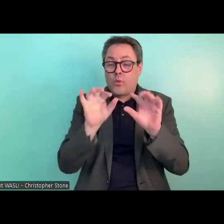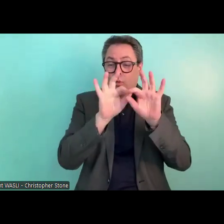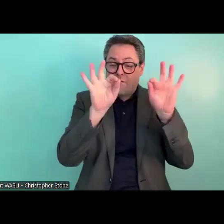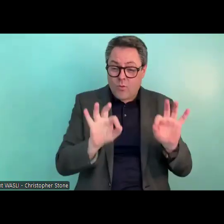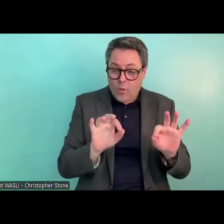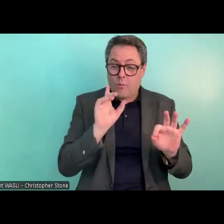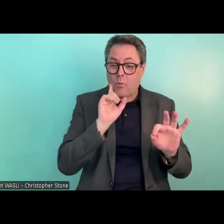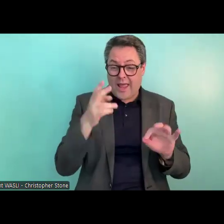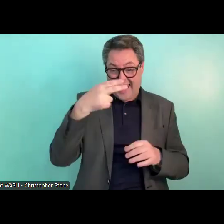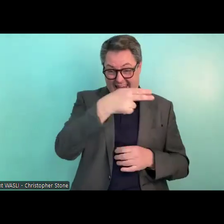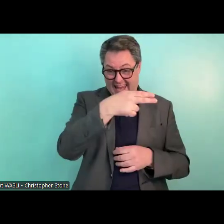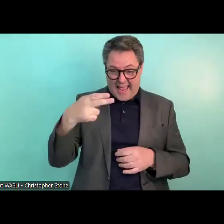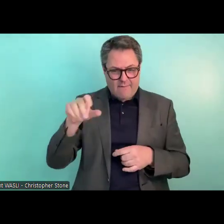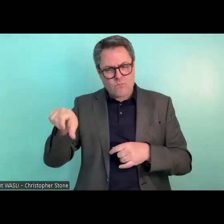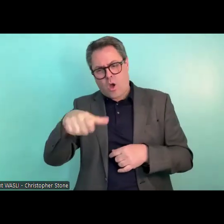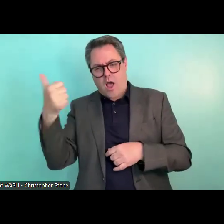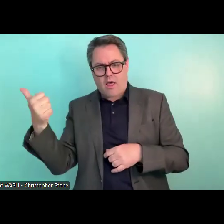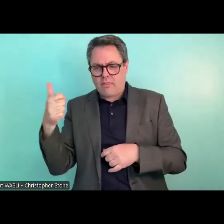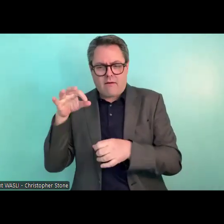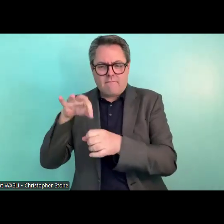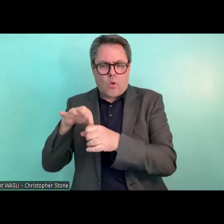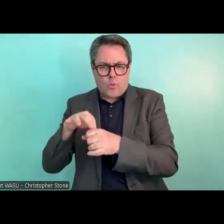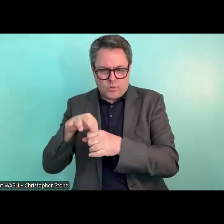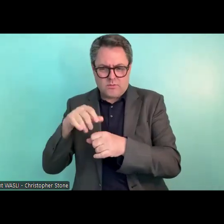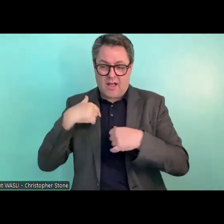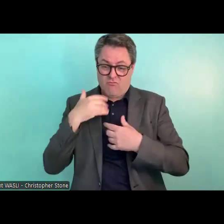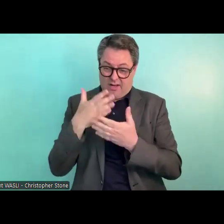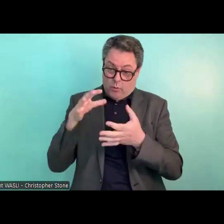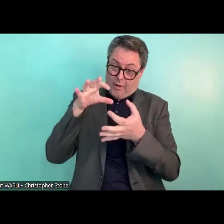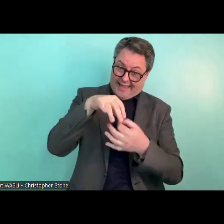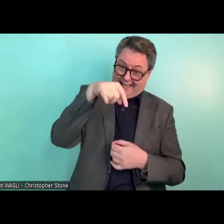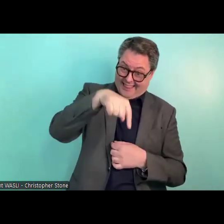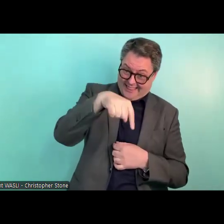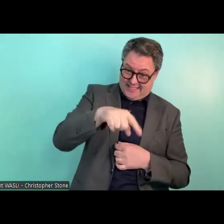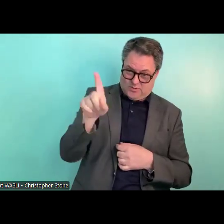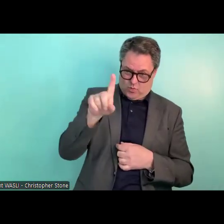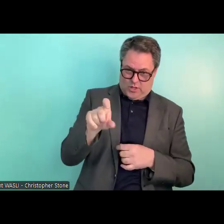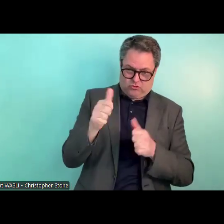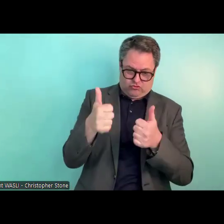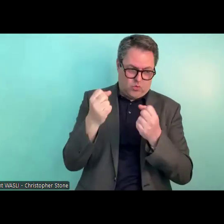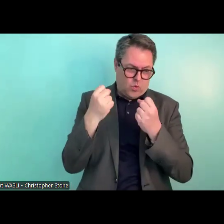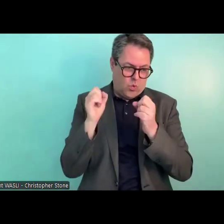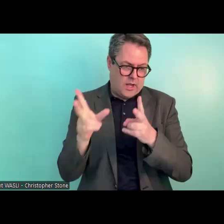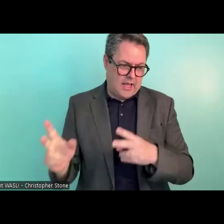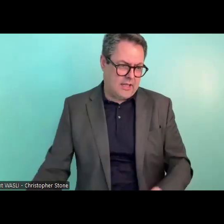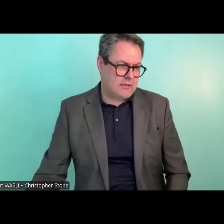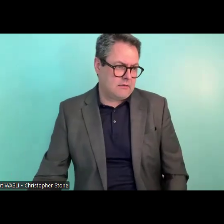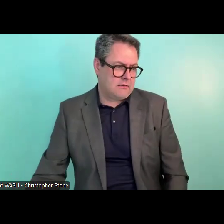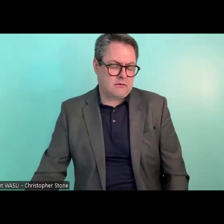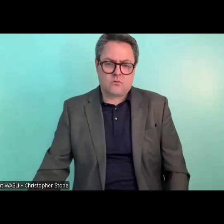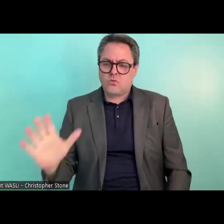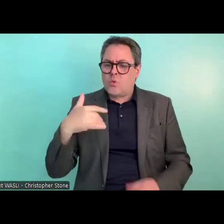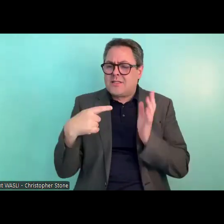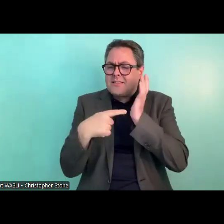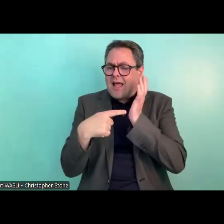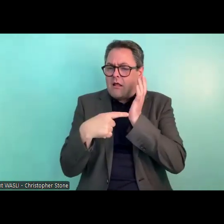So I will ask for the Google Forms to be sent and the Google Forms to have the names for the other votes, but just for this